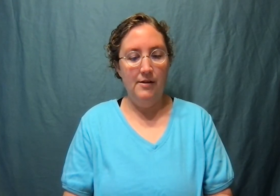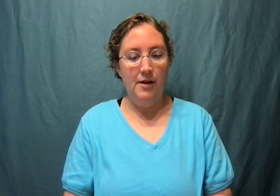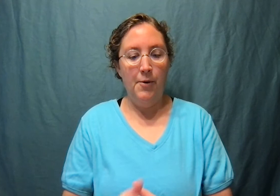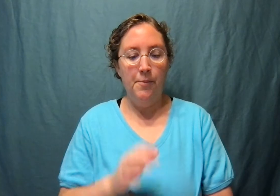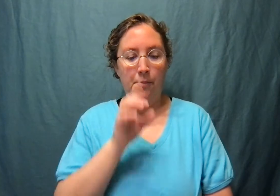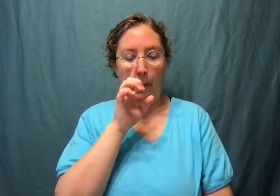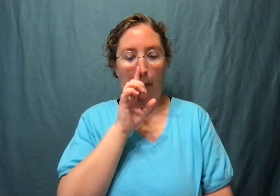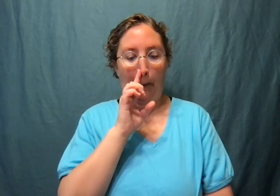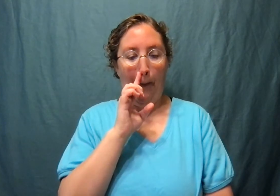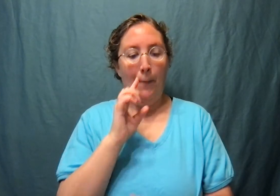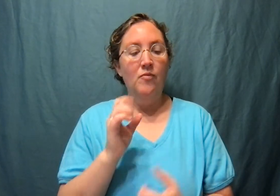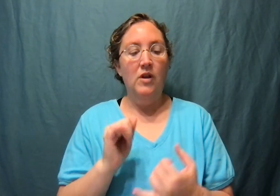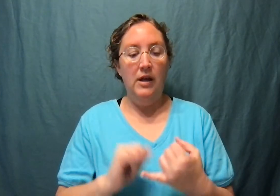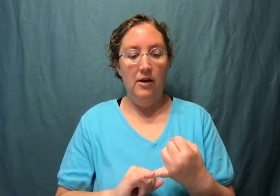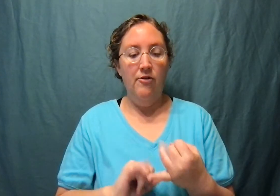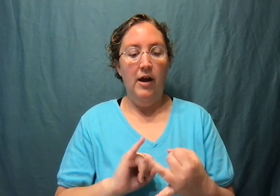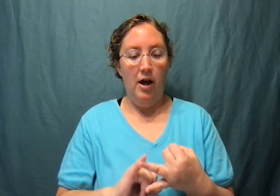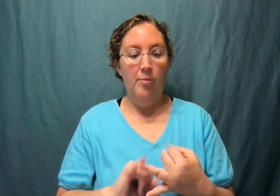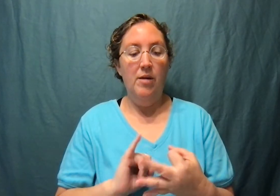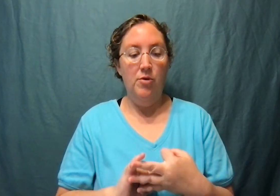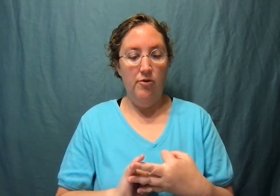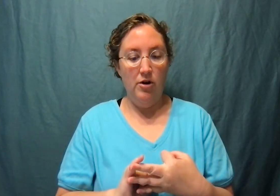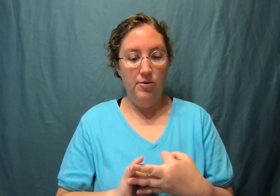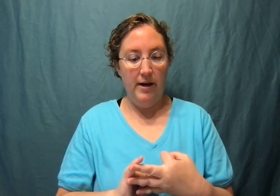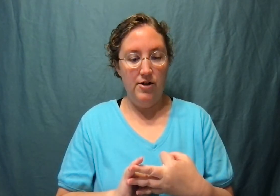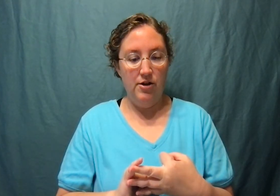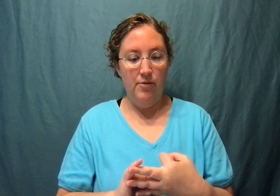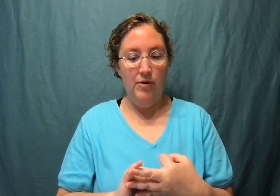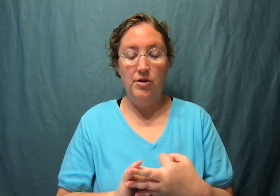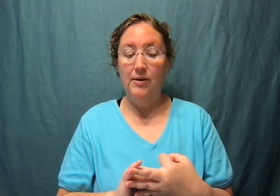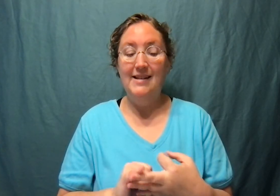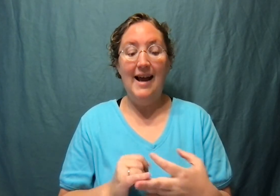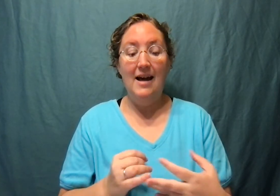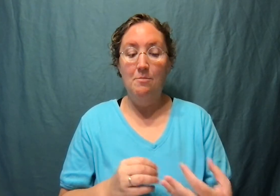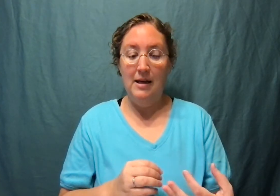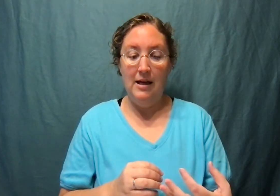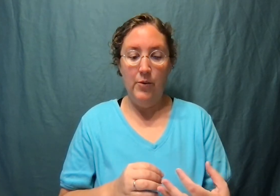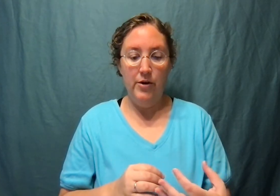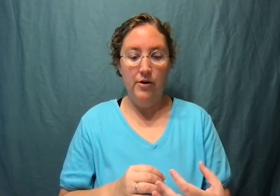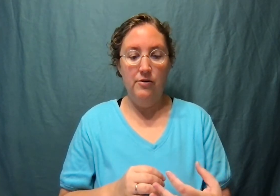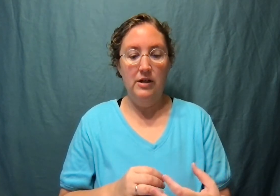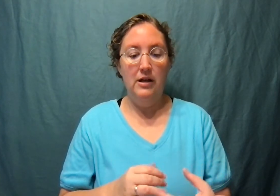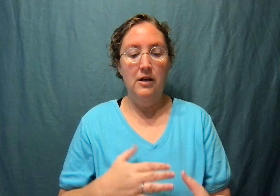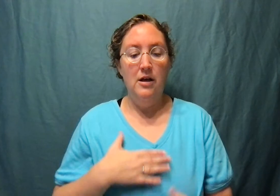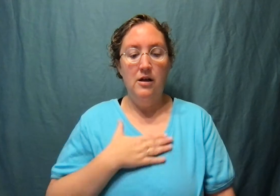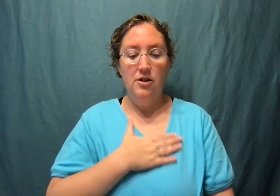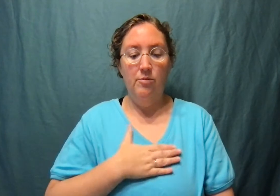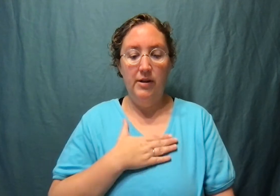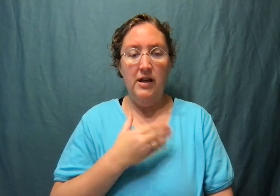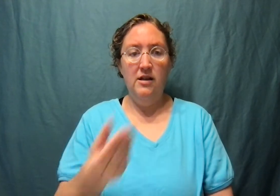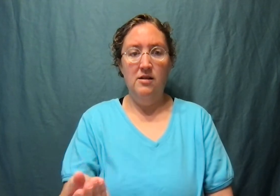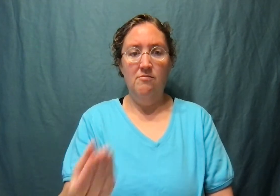So, give, help, and move are directional. You don't need to add me when you're using it. So please